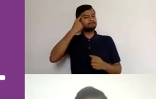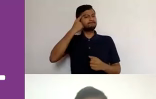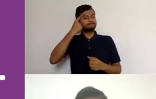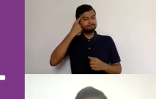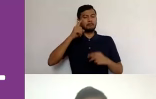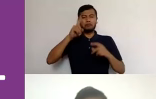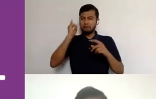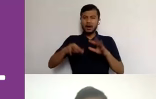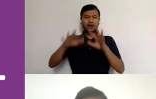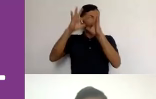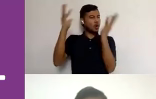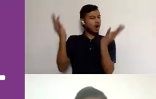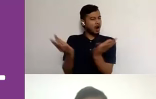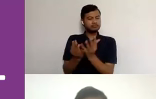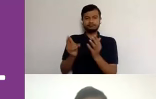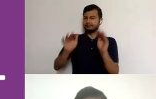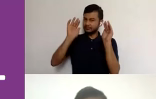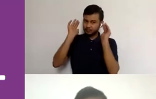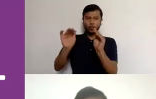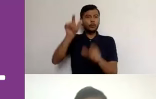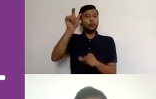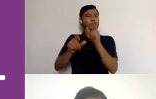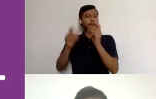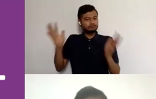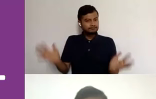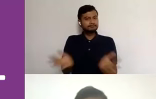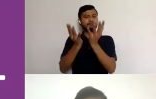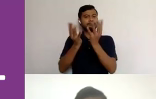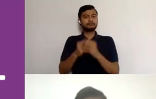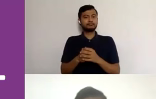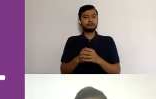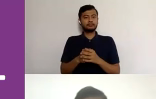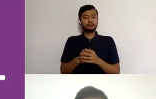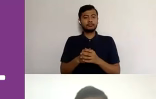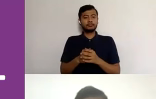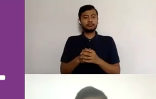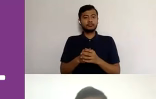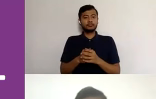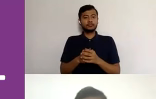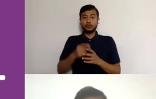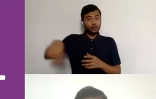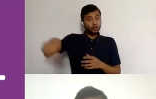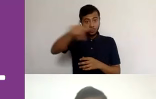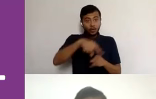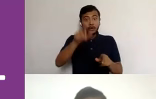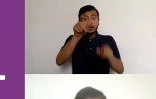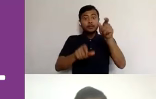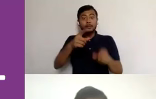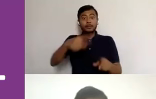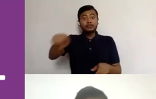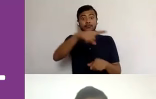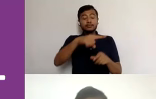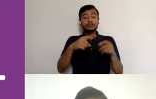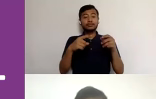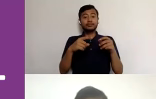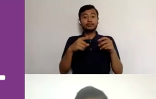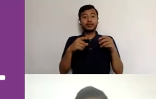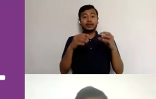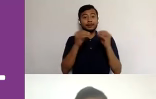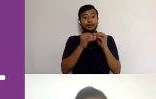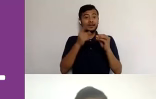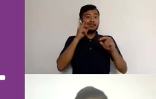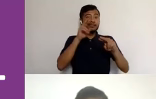AT&T and the WBA and likely most of the people on this call are active in is bridging what we call